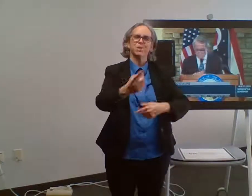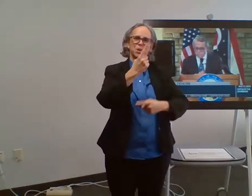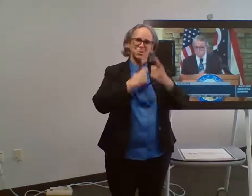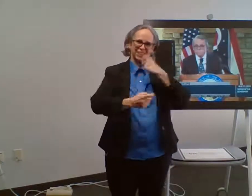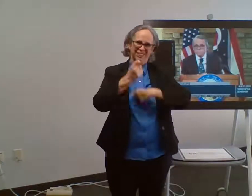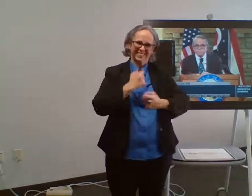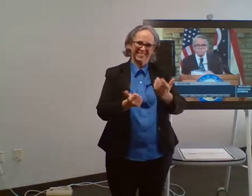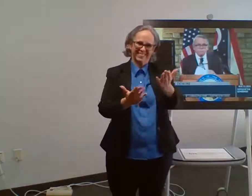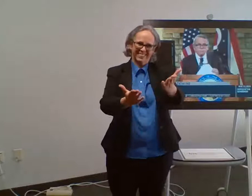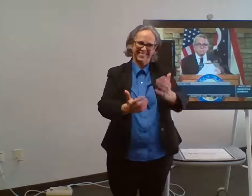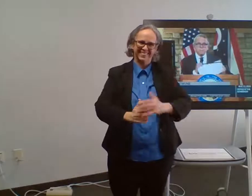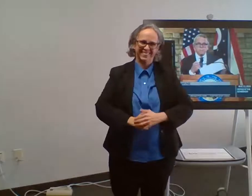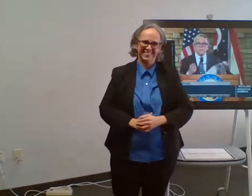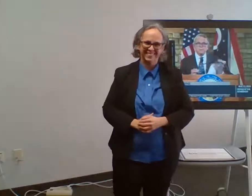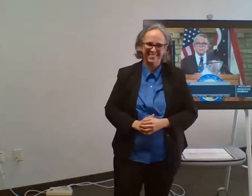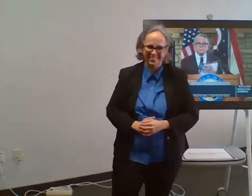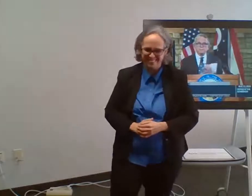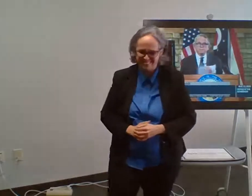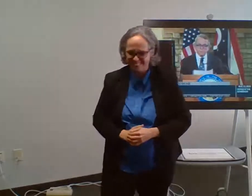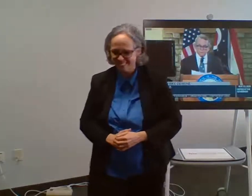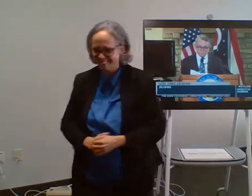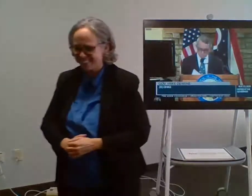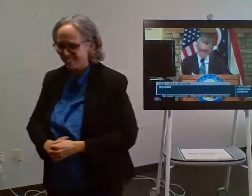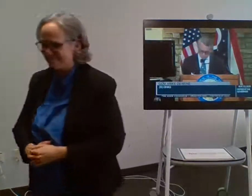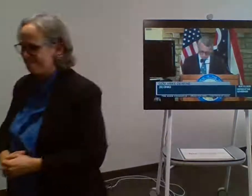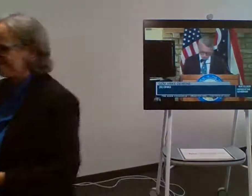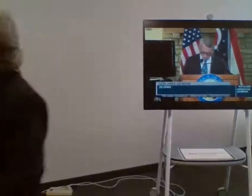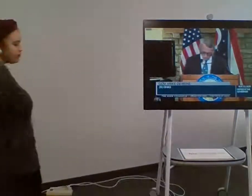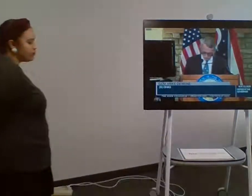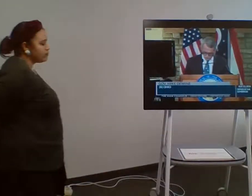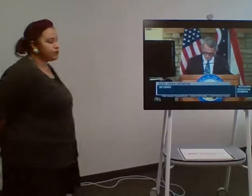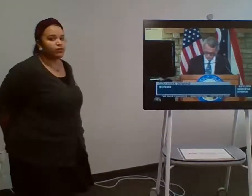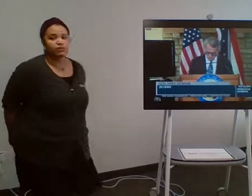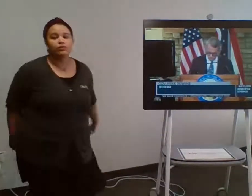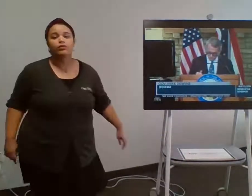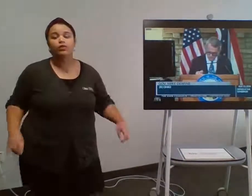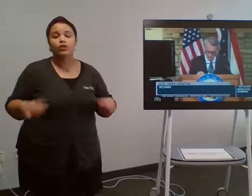Governor, our first question is from Laura Hancock at cleveland.com.